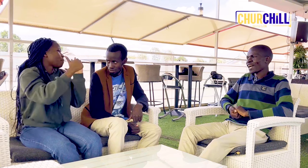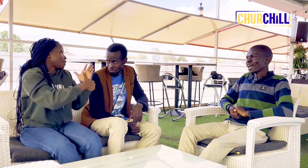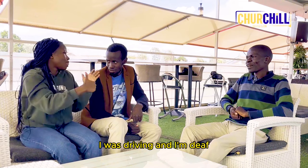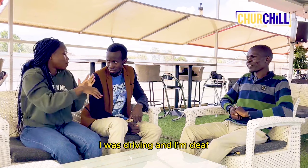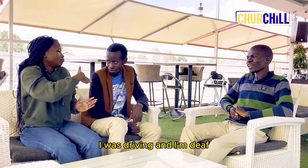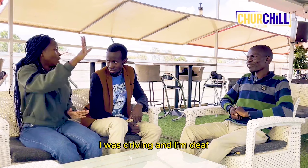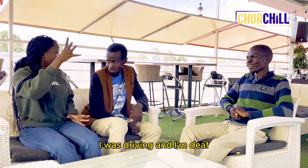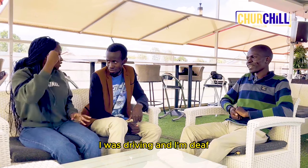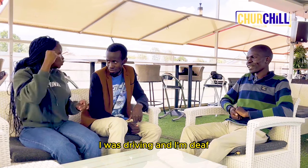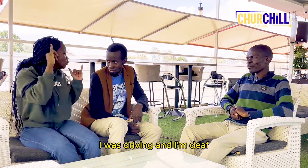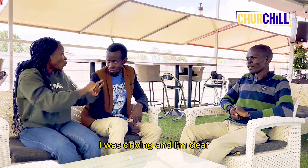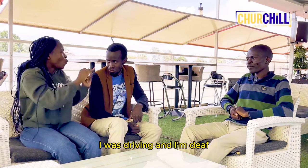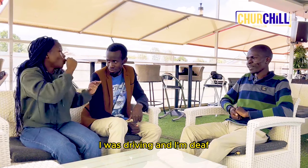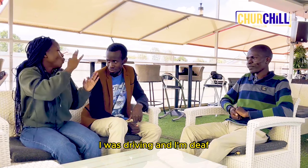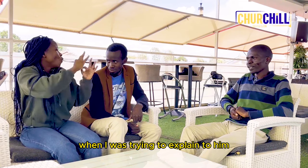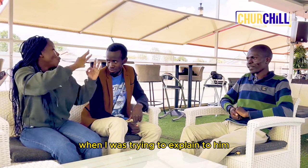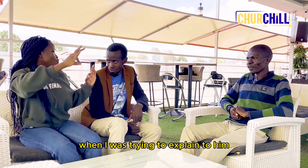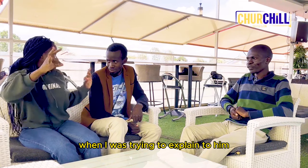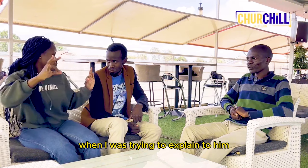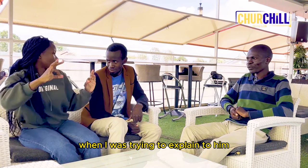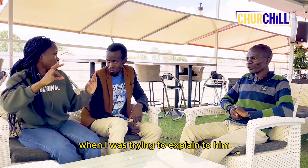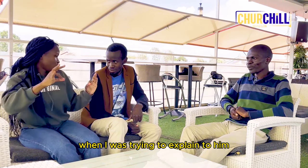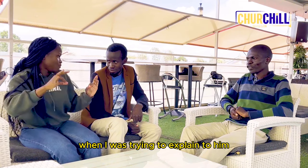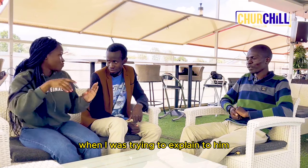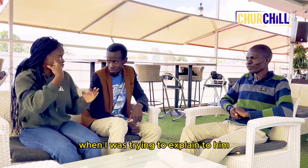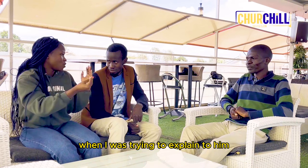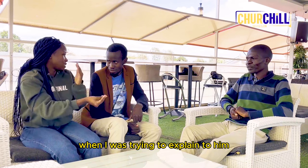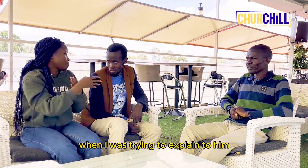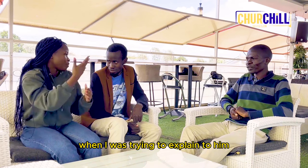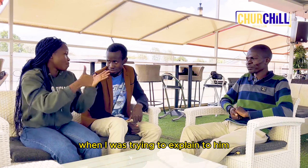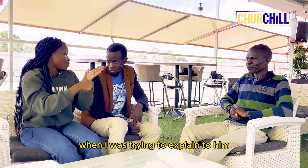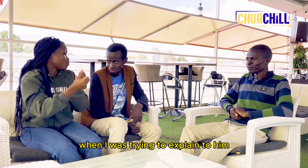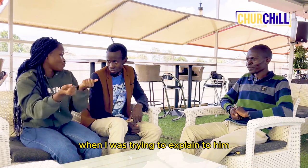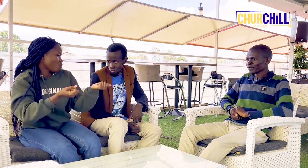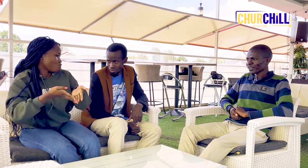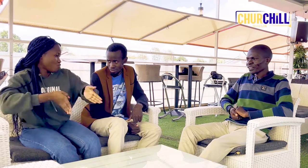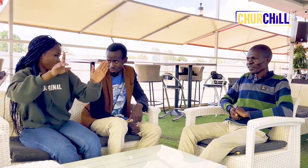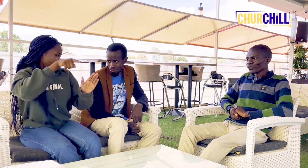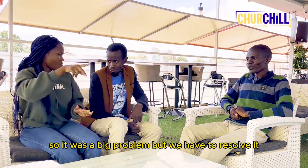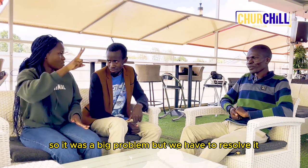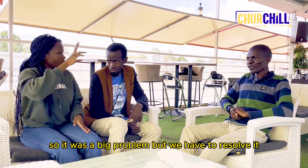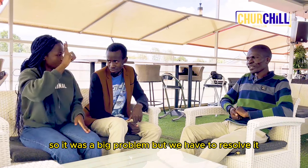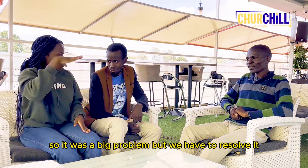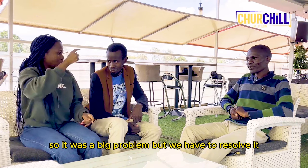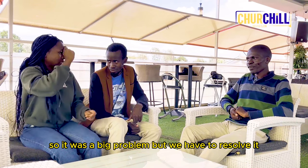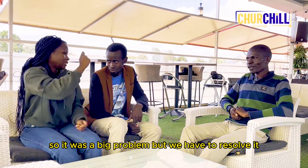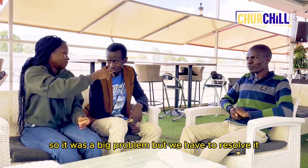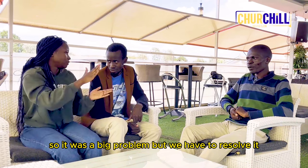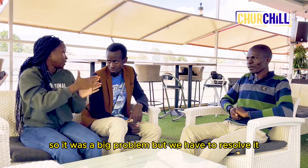I was driving and I am deaf. When I was trying to explain to him. So, it was a big problem,